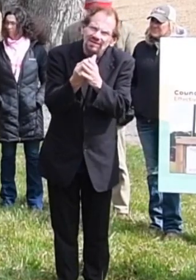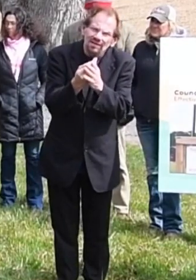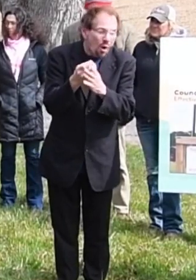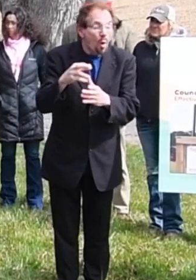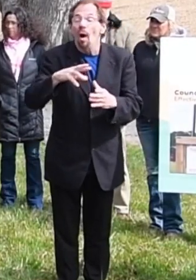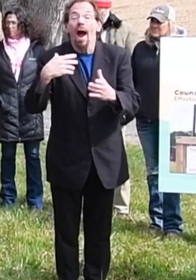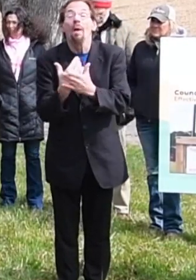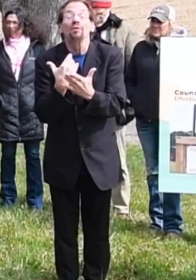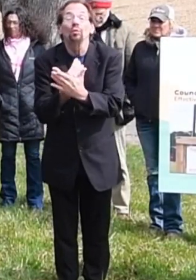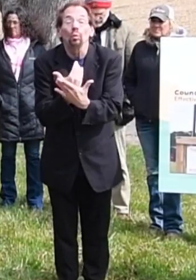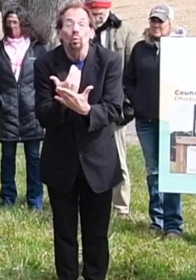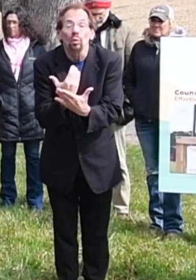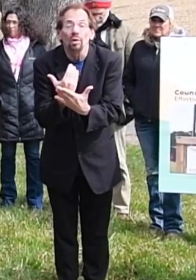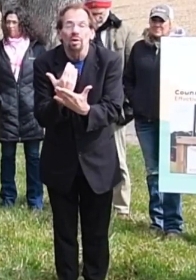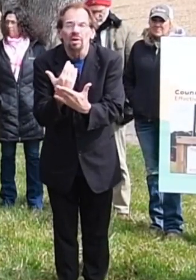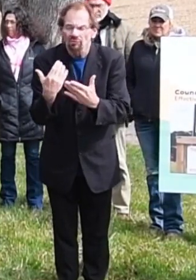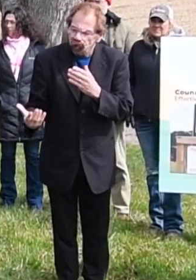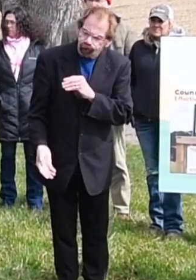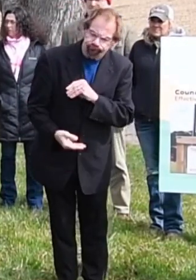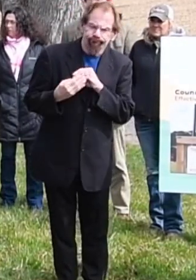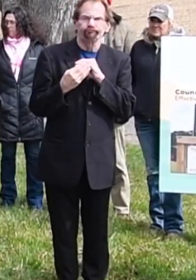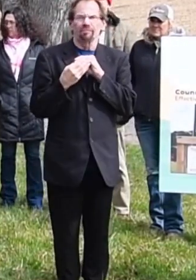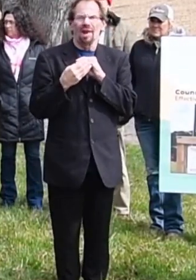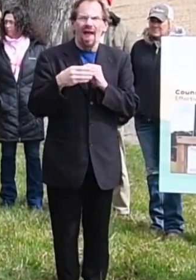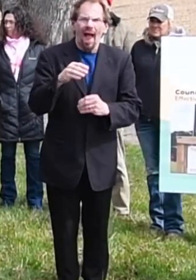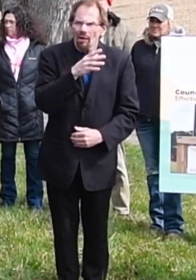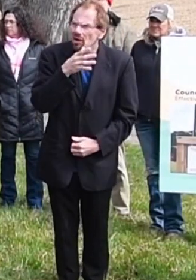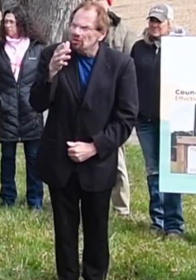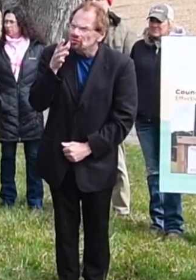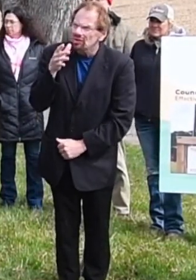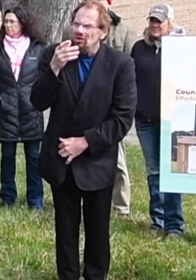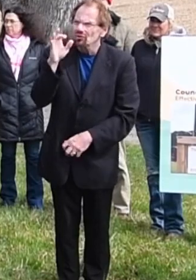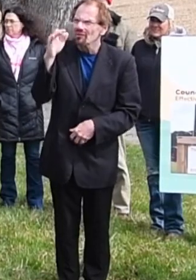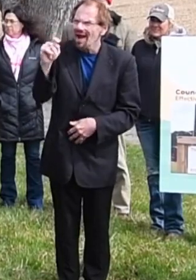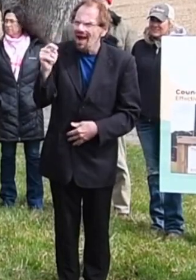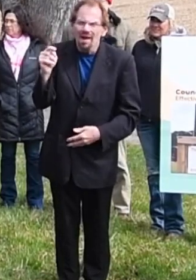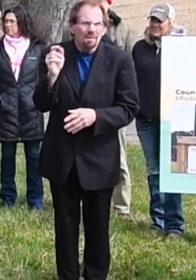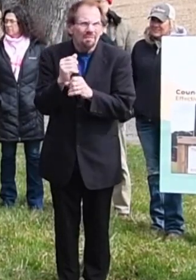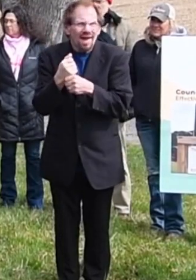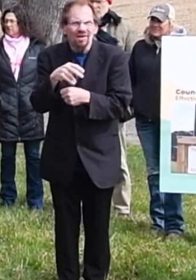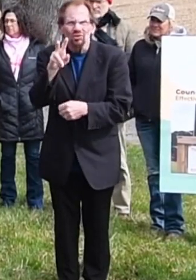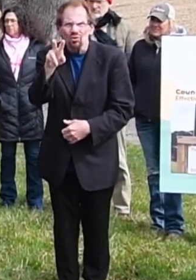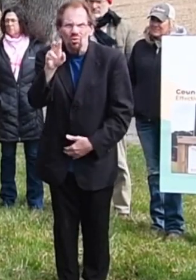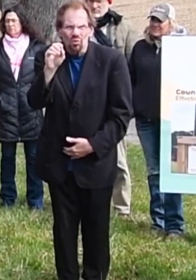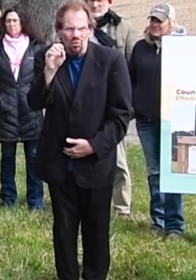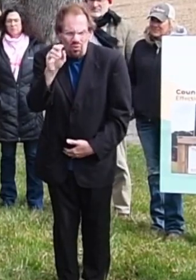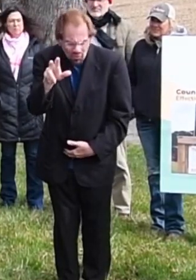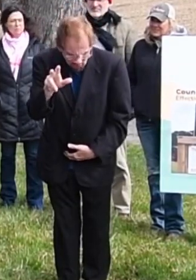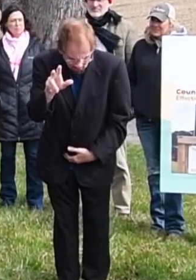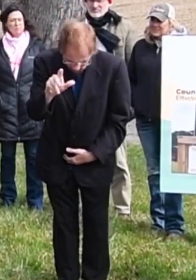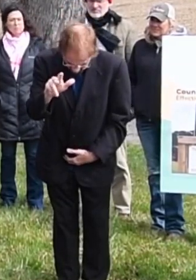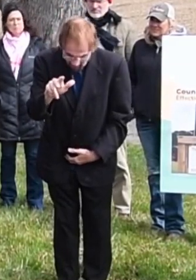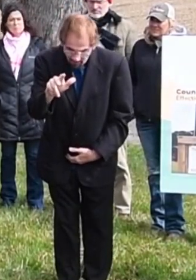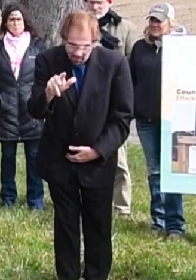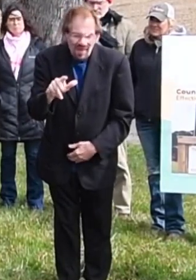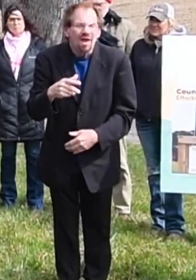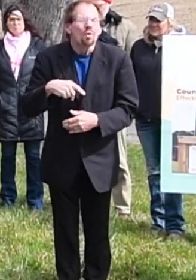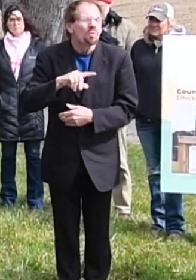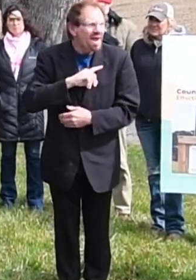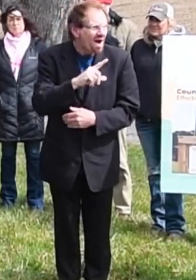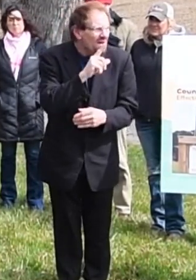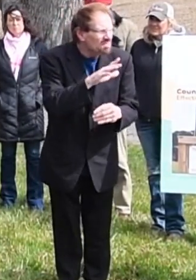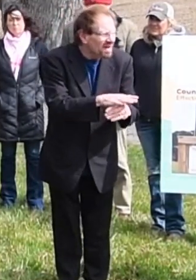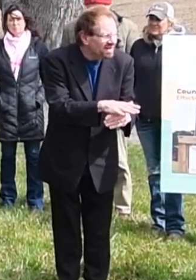new enhanced agricultural grant created in 2023, we are committed to directly funding farmers